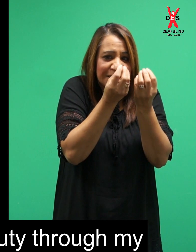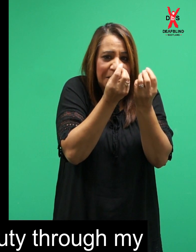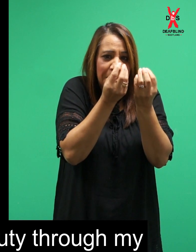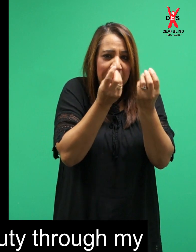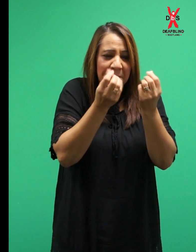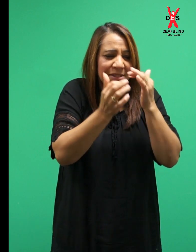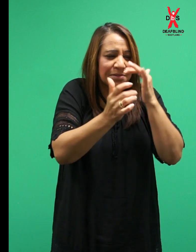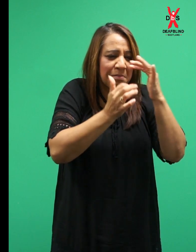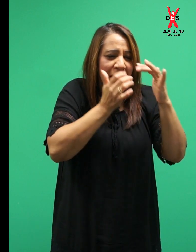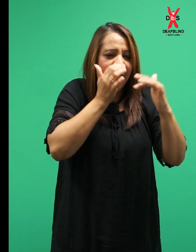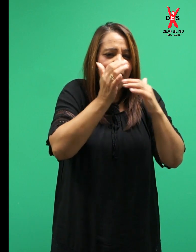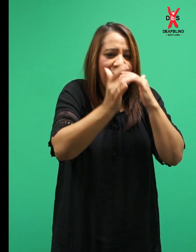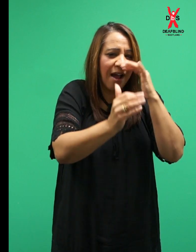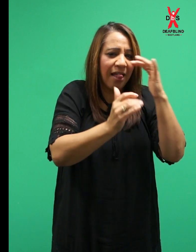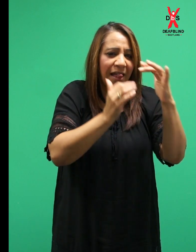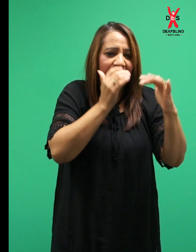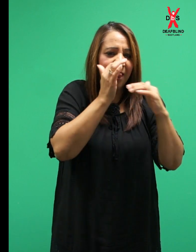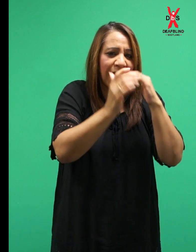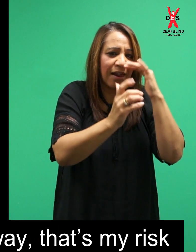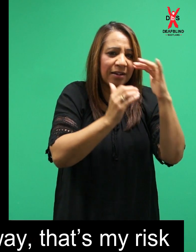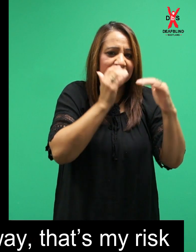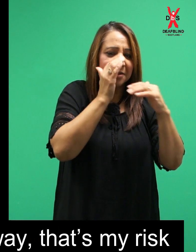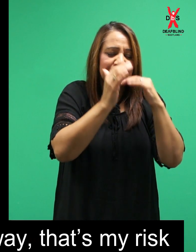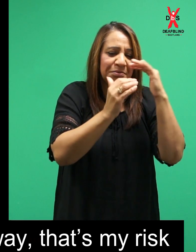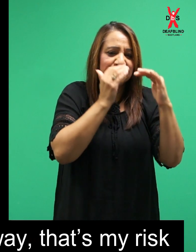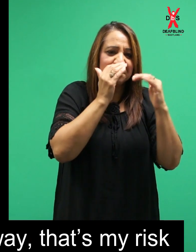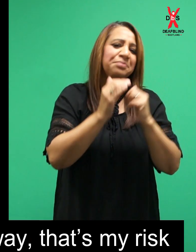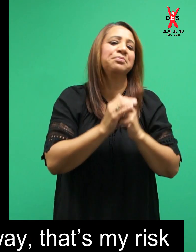fingertips. And I will smell its scent.